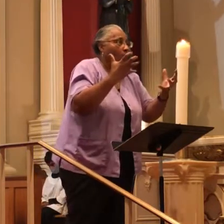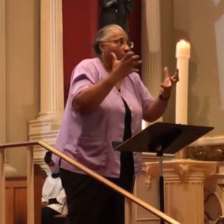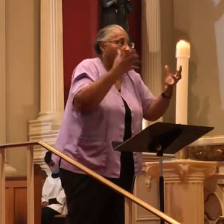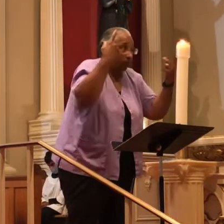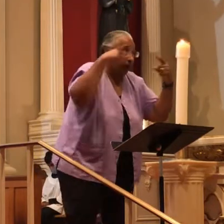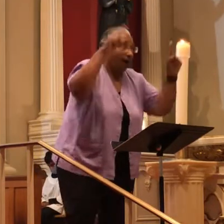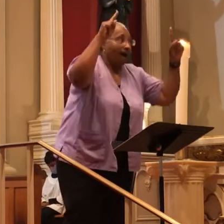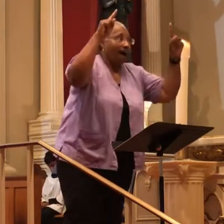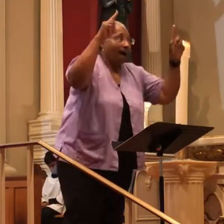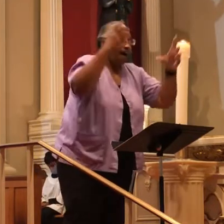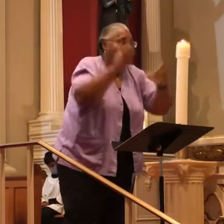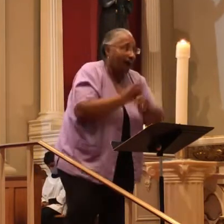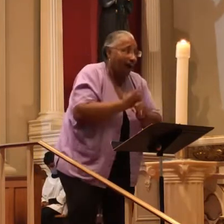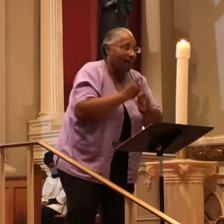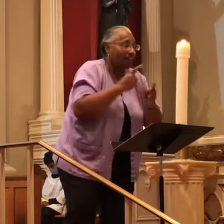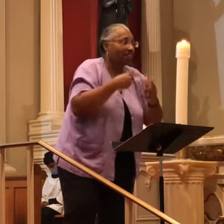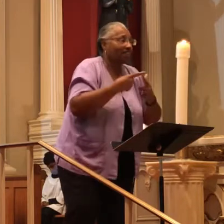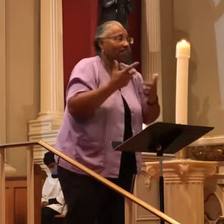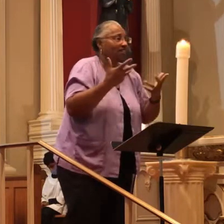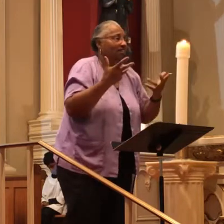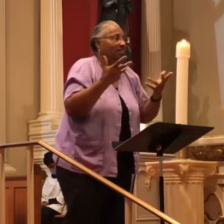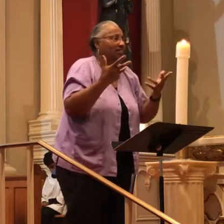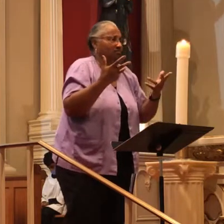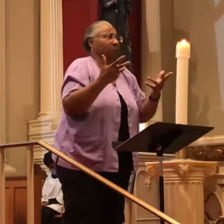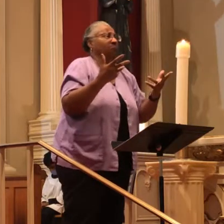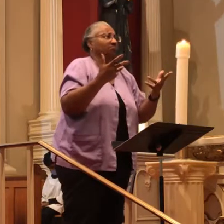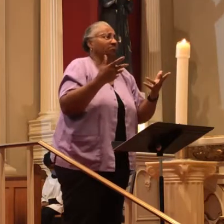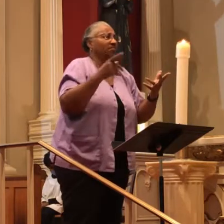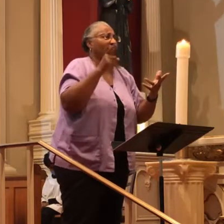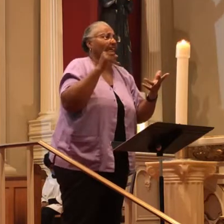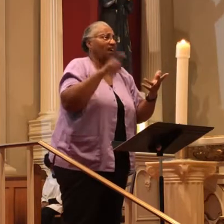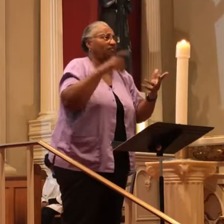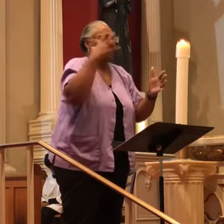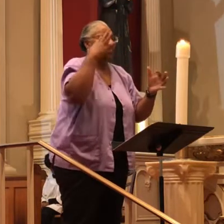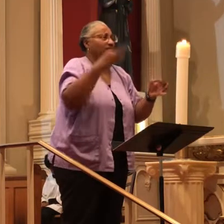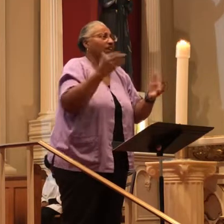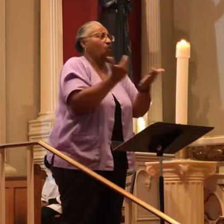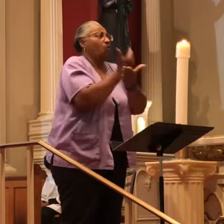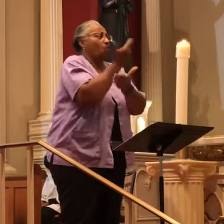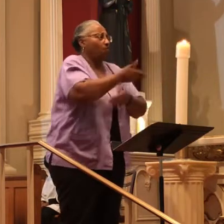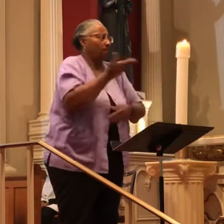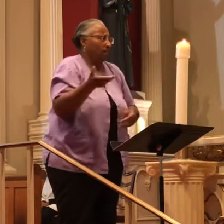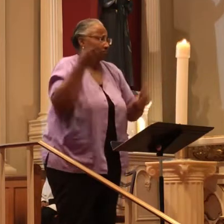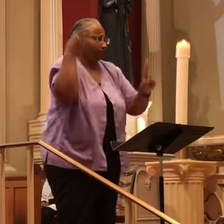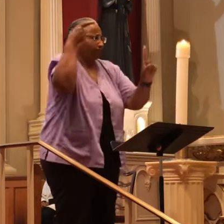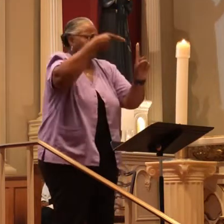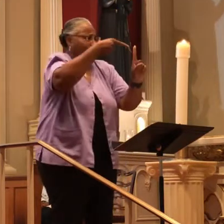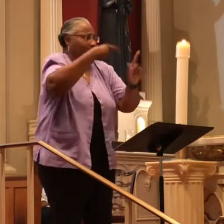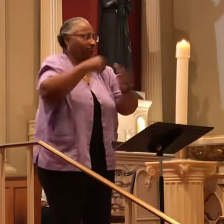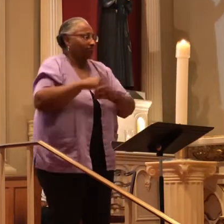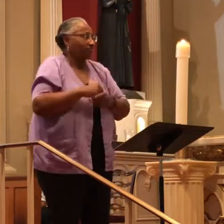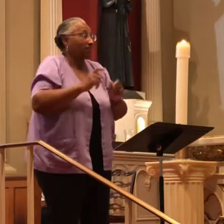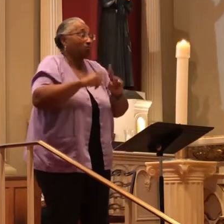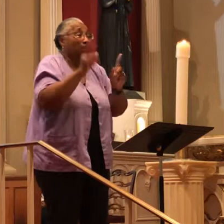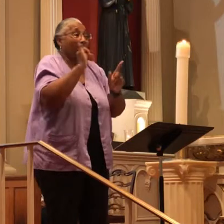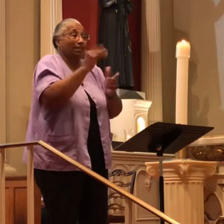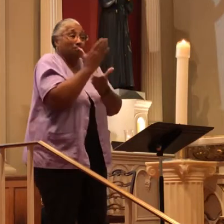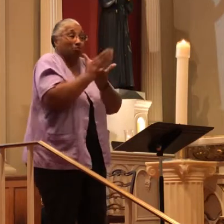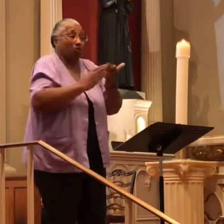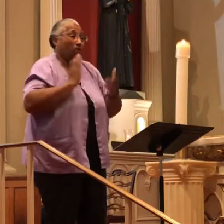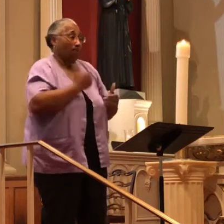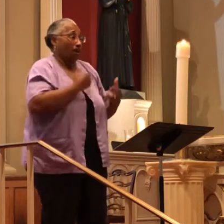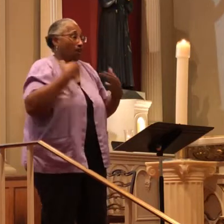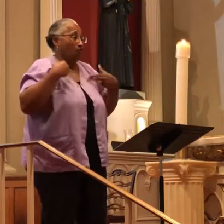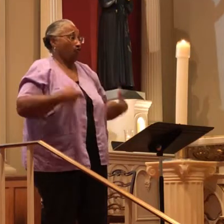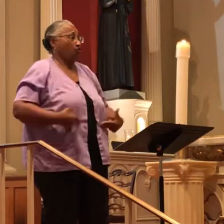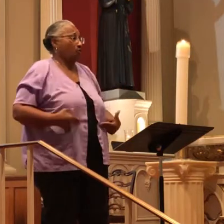not as special anymore, even though it is certainly accomplishments that we can make. But it's part of human nature that we're always